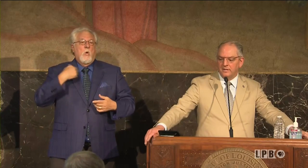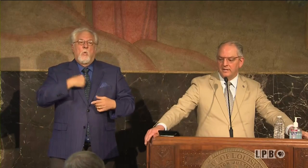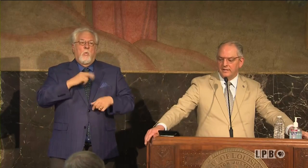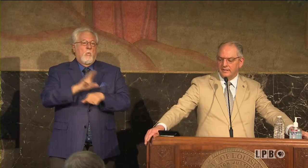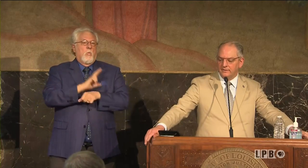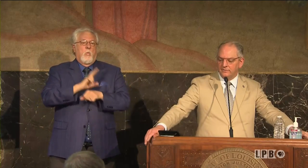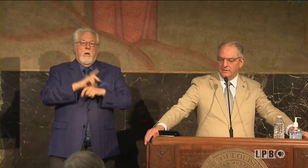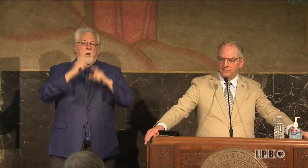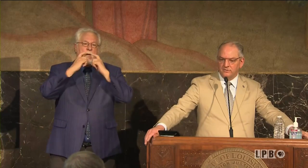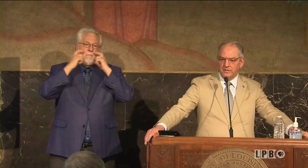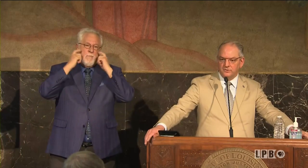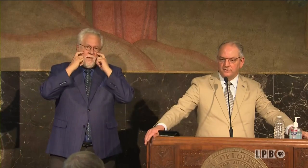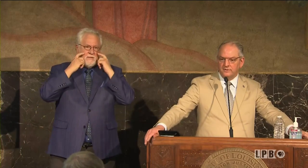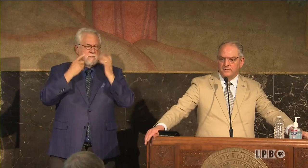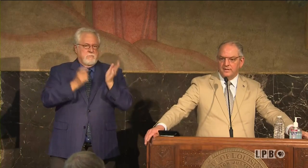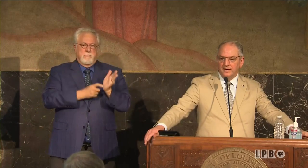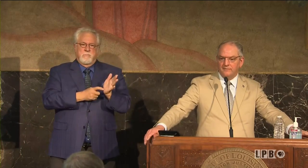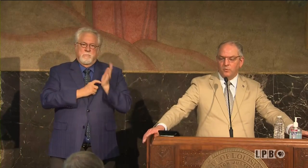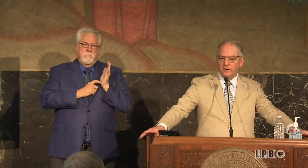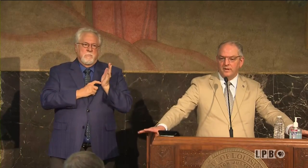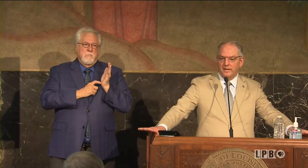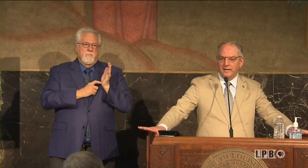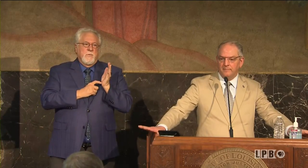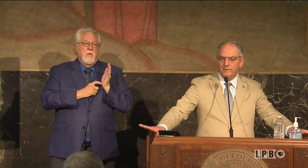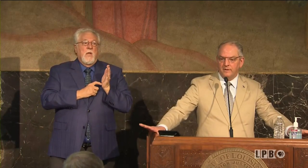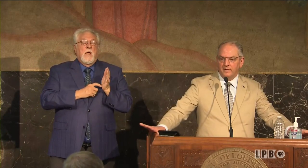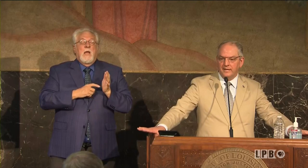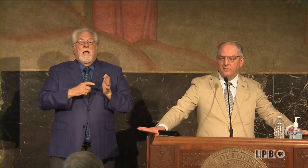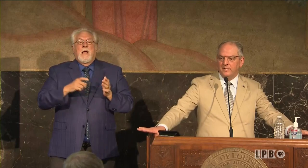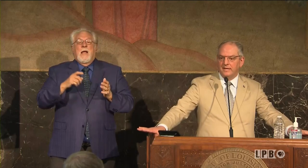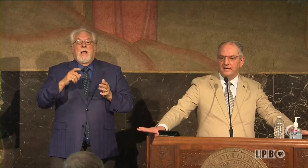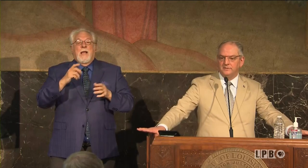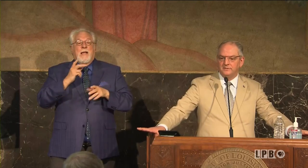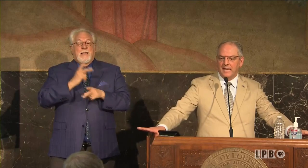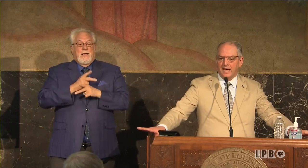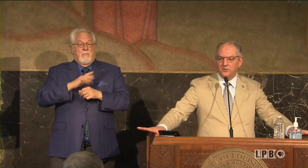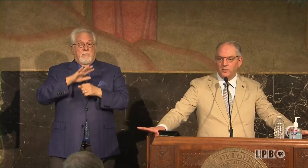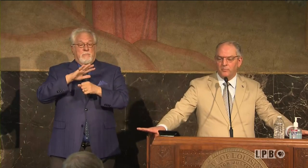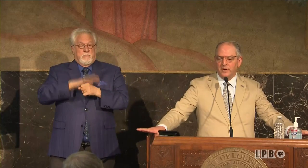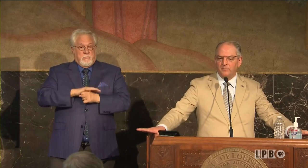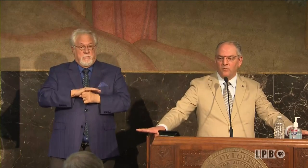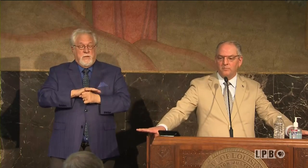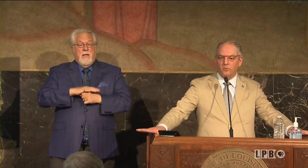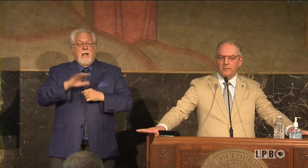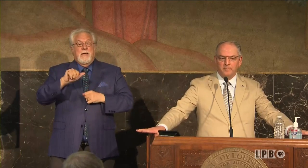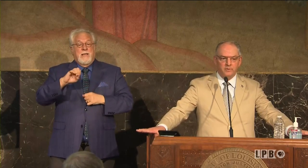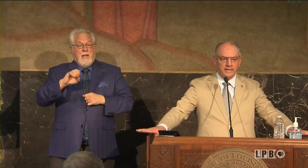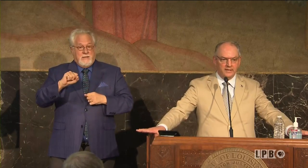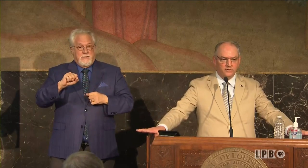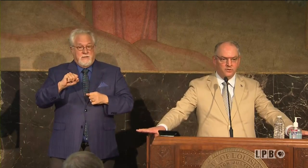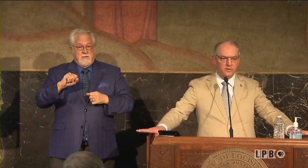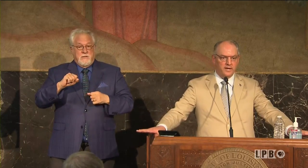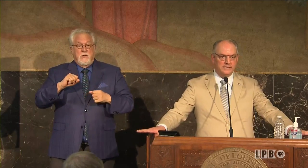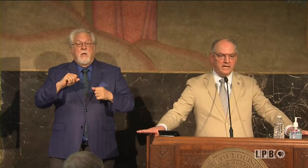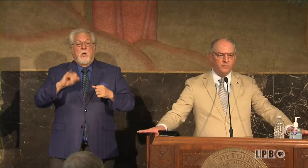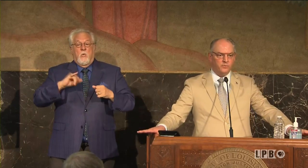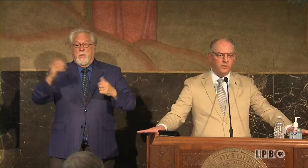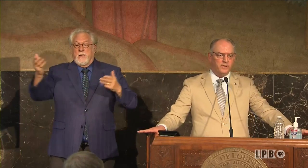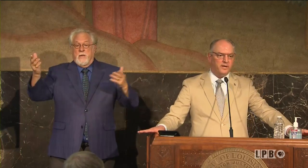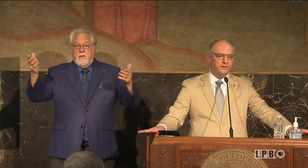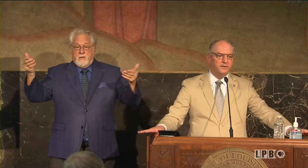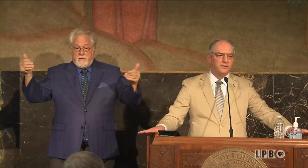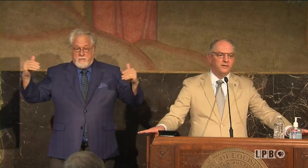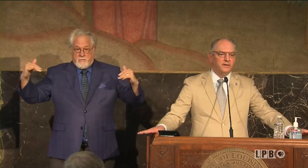mask is essential. If we're going to keep a lid on the cases as we bring more and more people into contact with